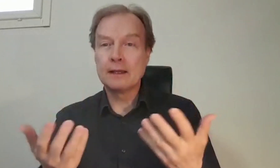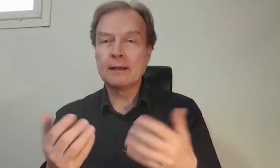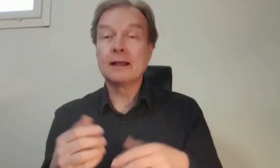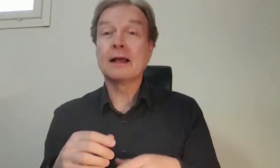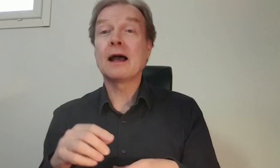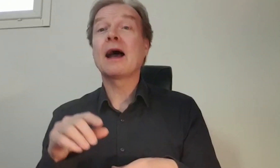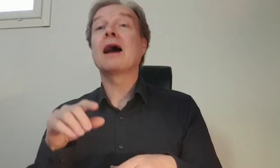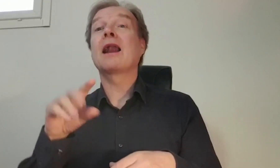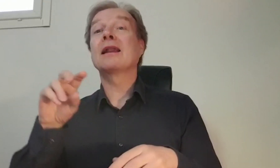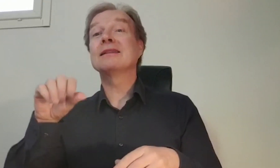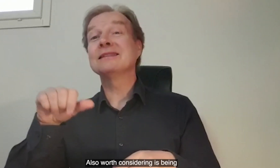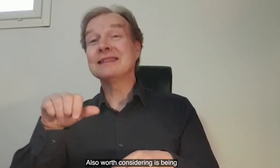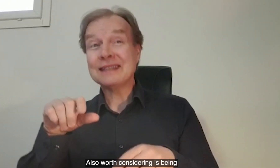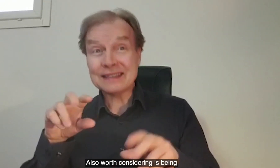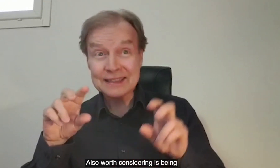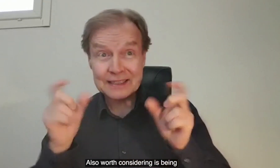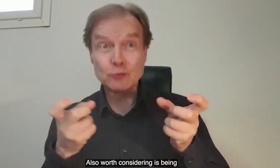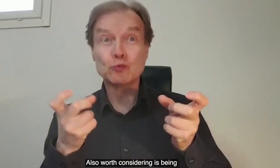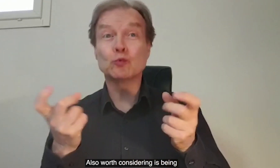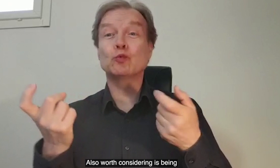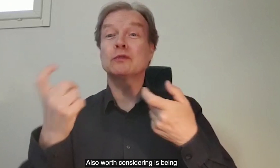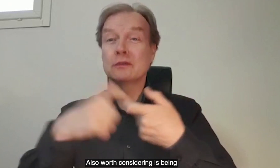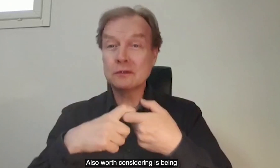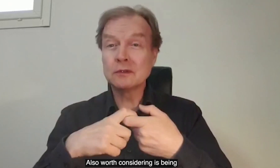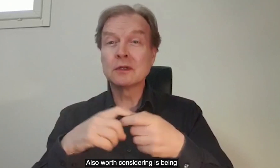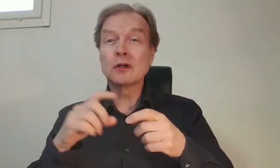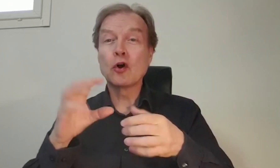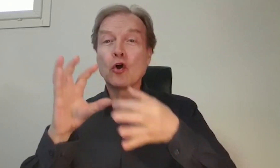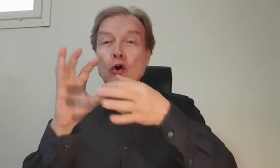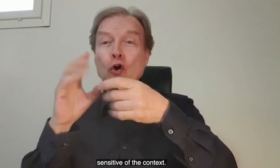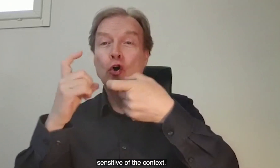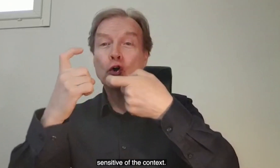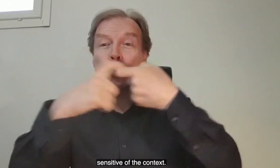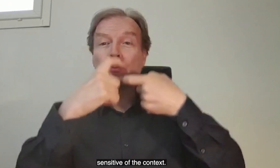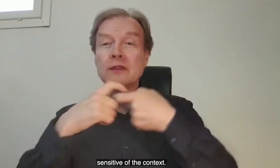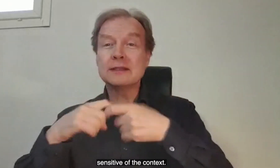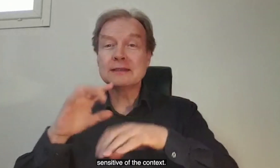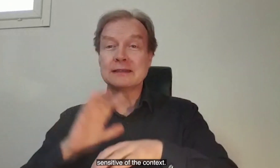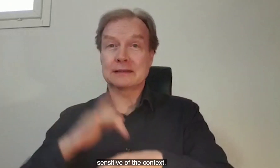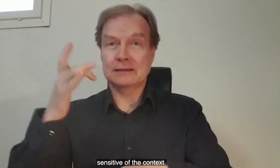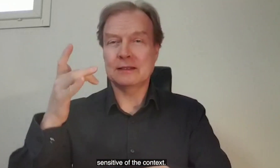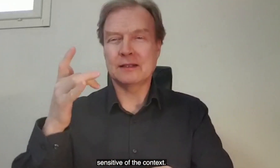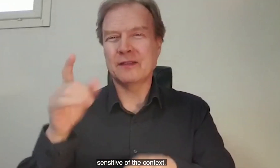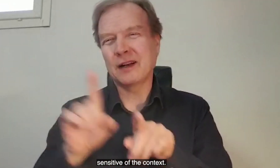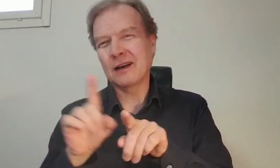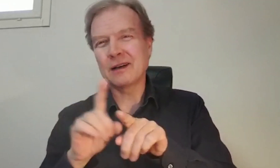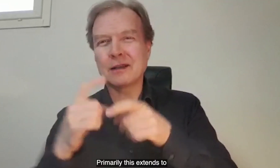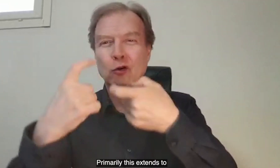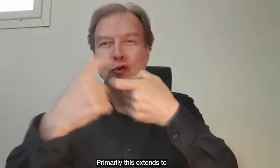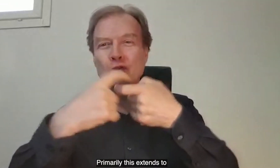people, it is challenging. Also worth considering is being sensitive to the